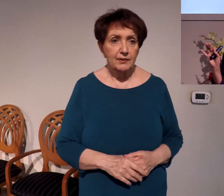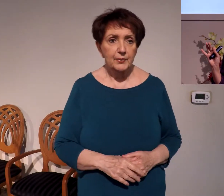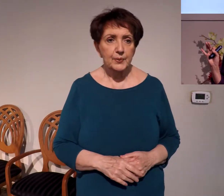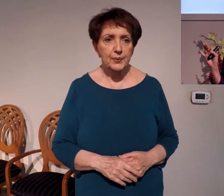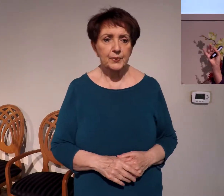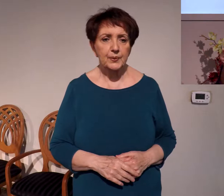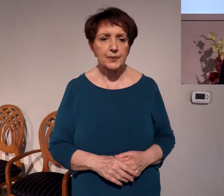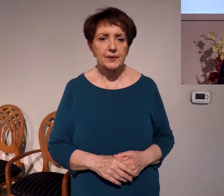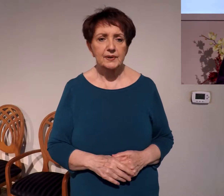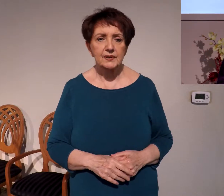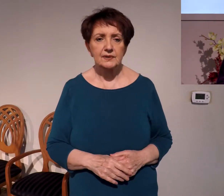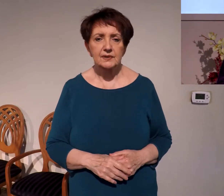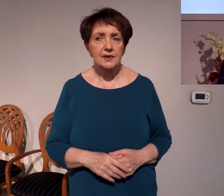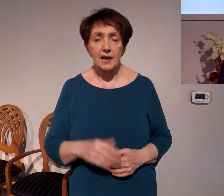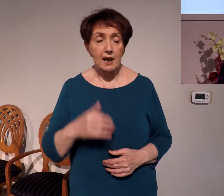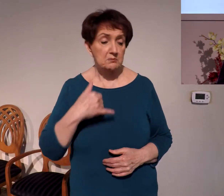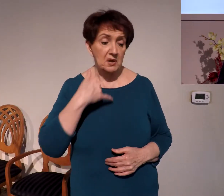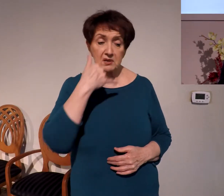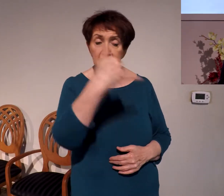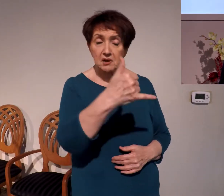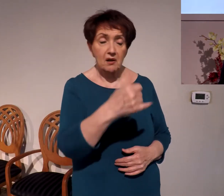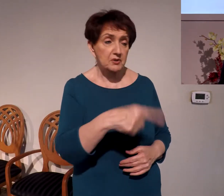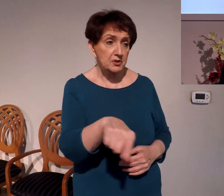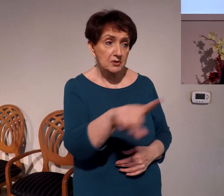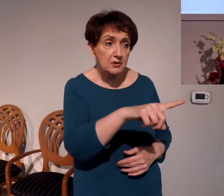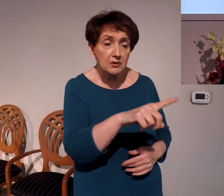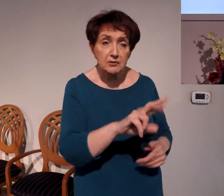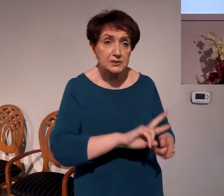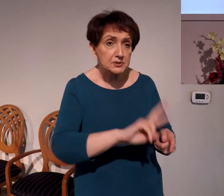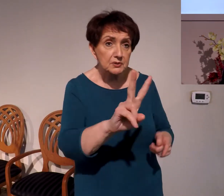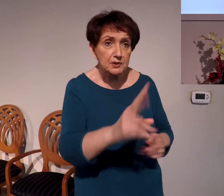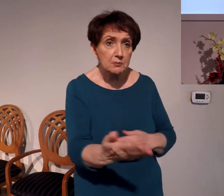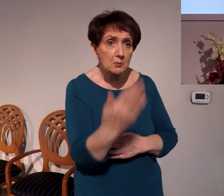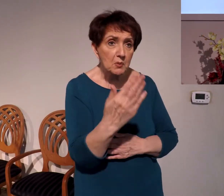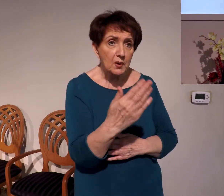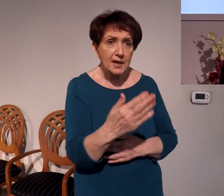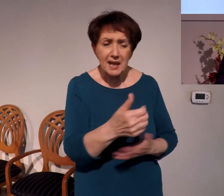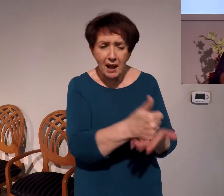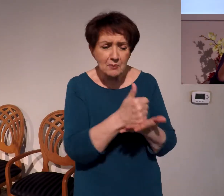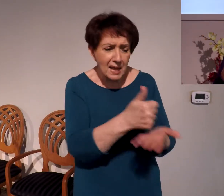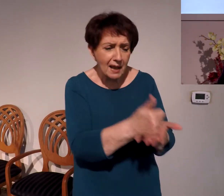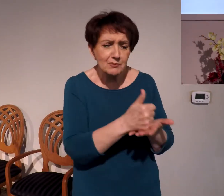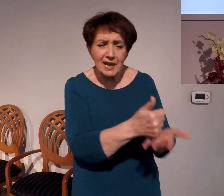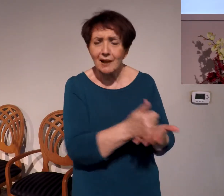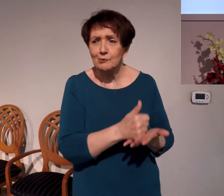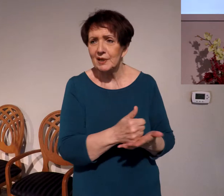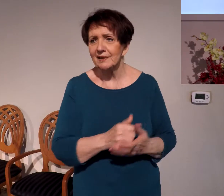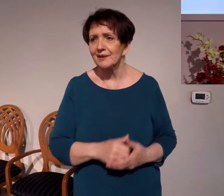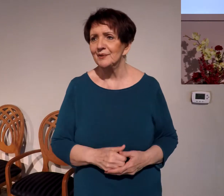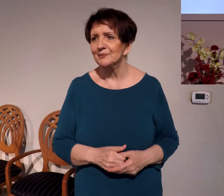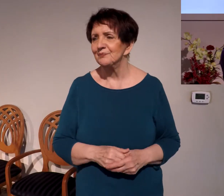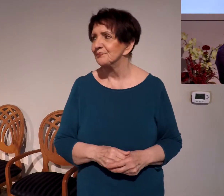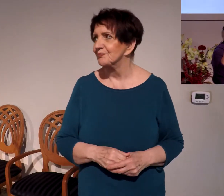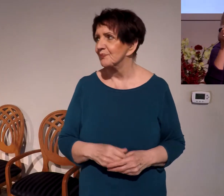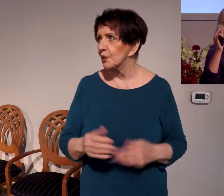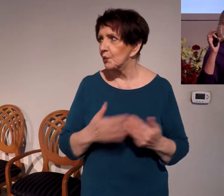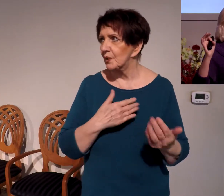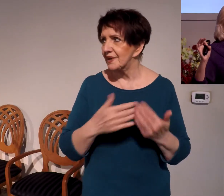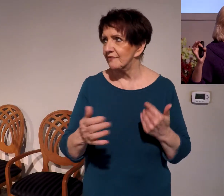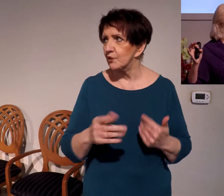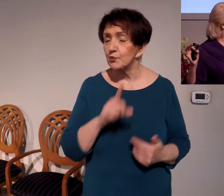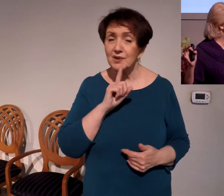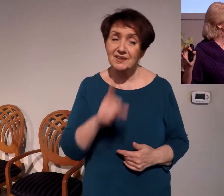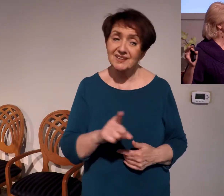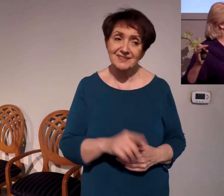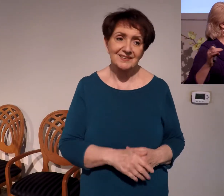And I am not going to call you at 2 o'clock in the morning, you got to do that, blah, blah, blah, blah, right? Or whomever, whatever. Really, there's